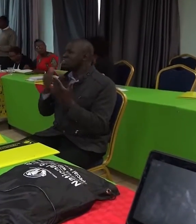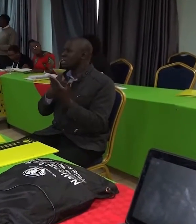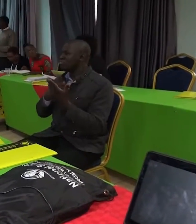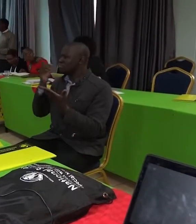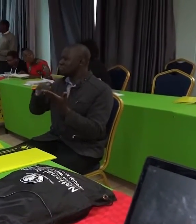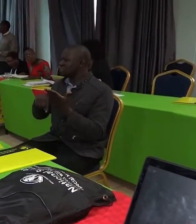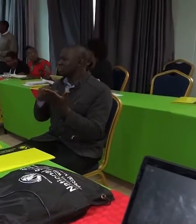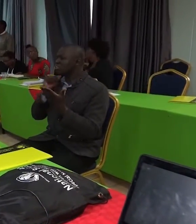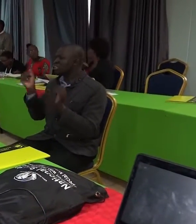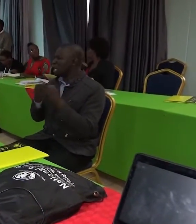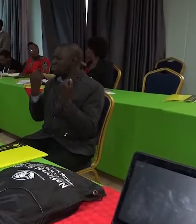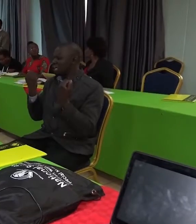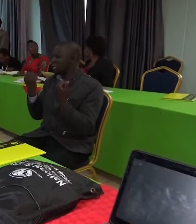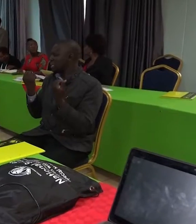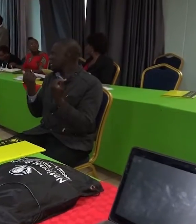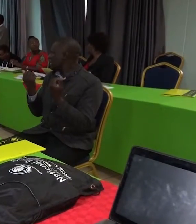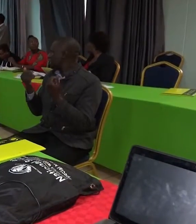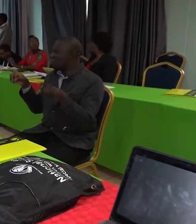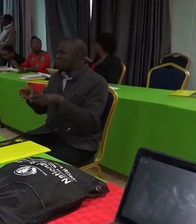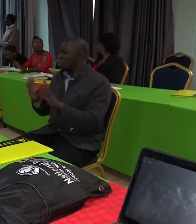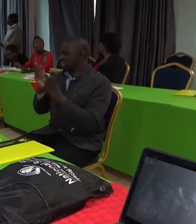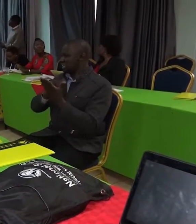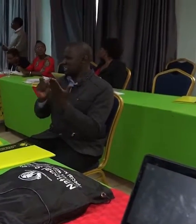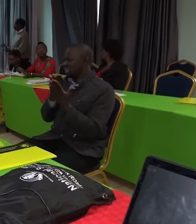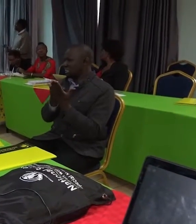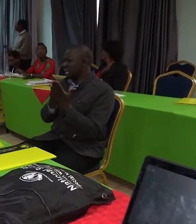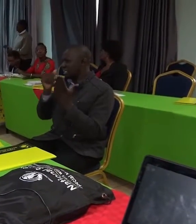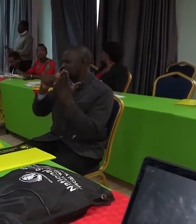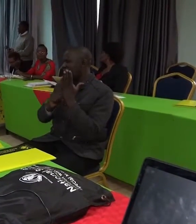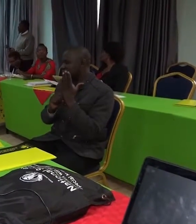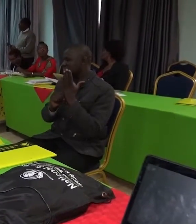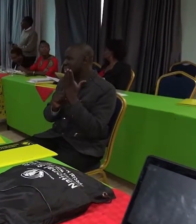really happen as such. Let's move on.